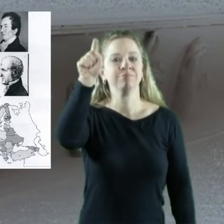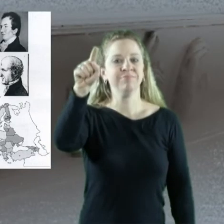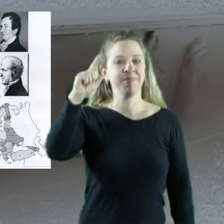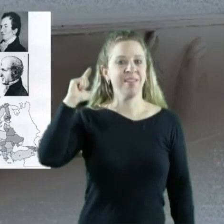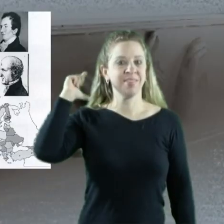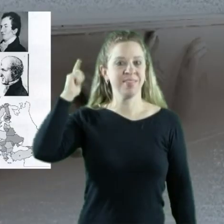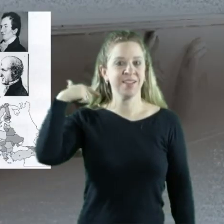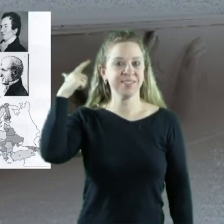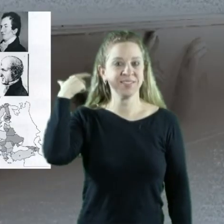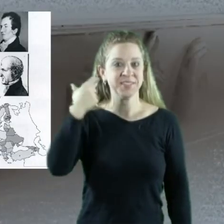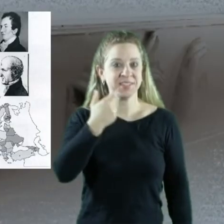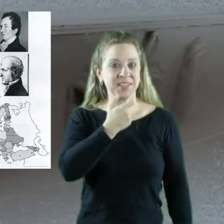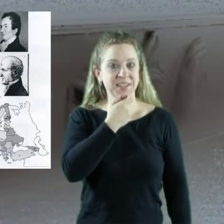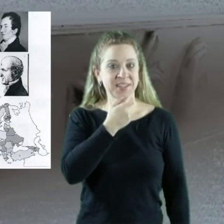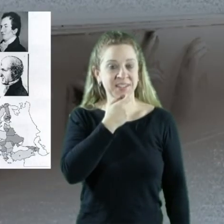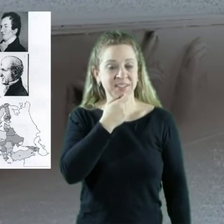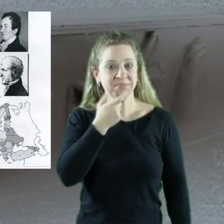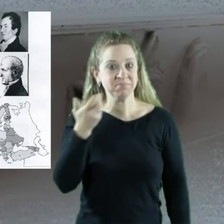London, England?